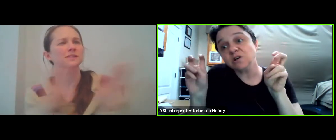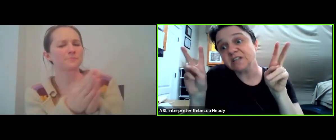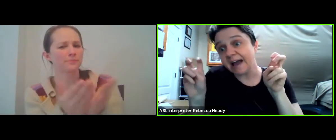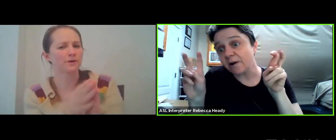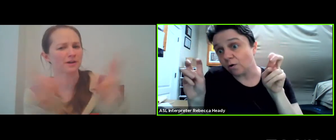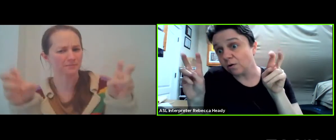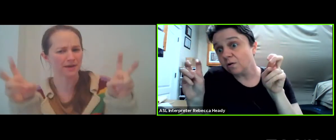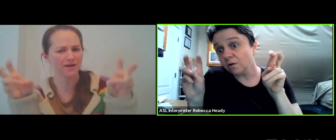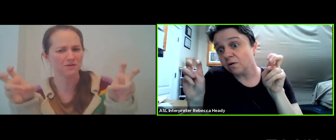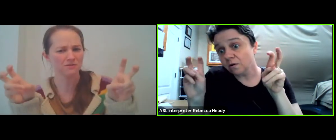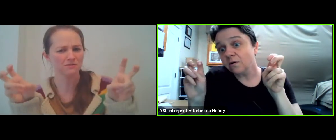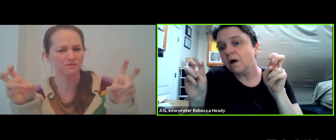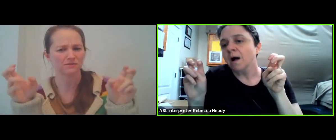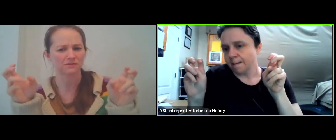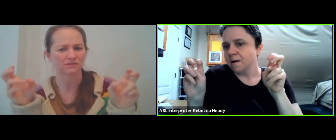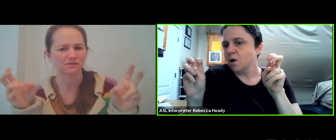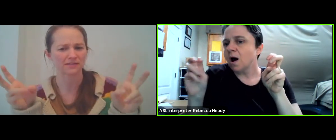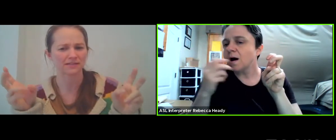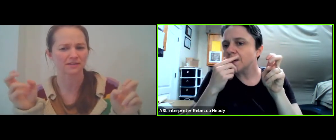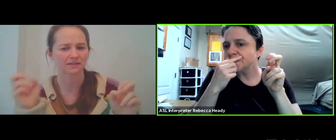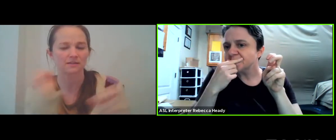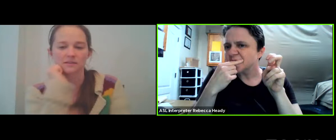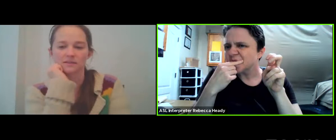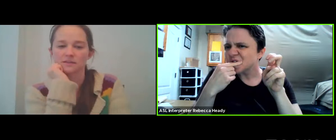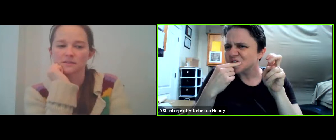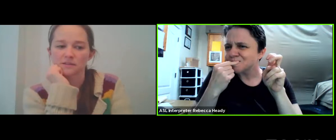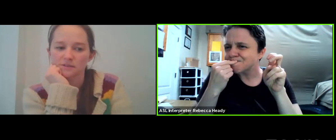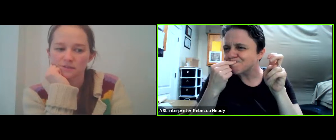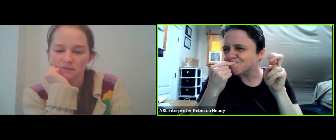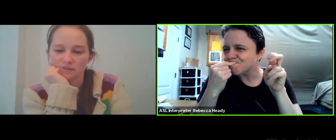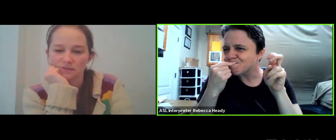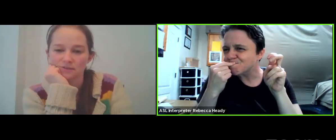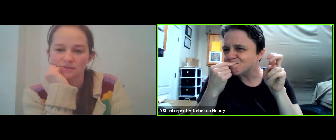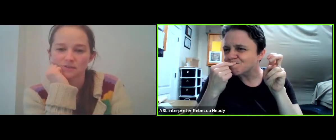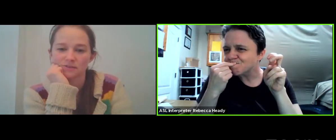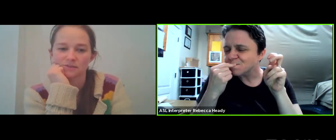This is the also book title. about, like,